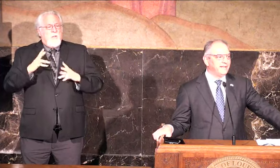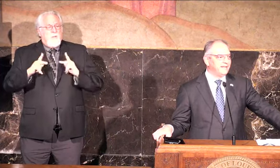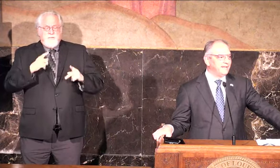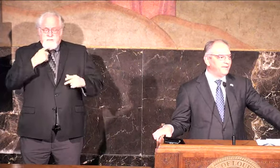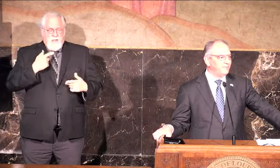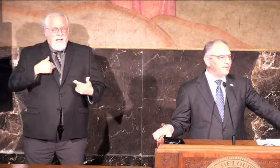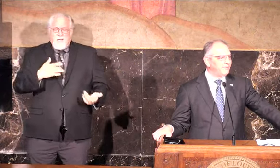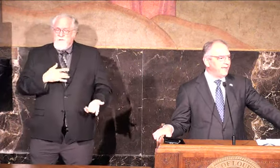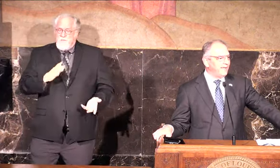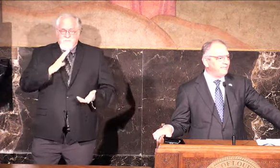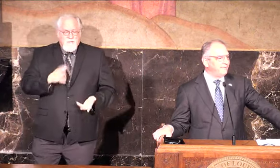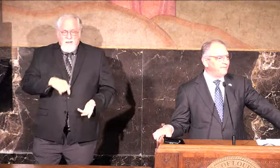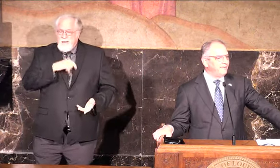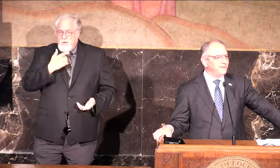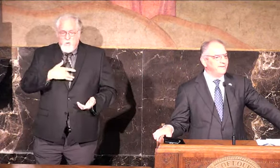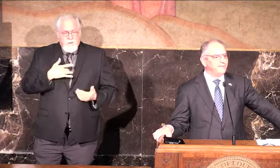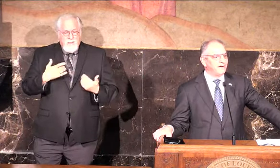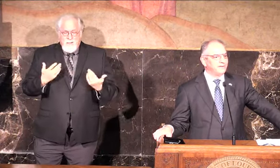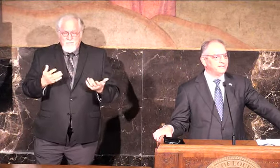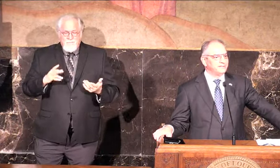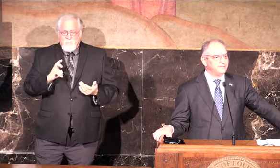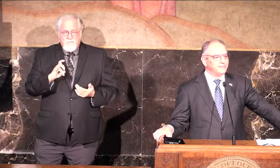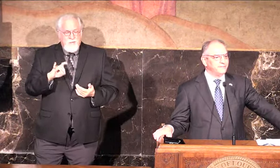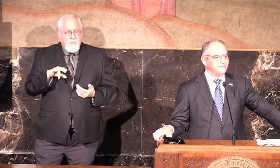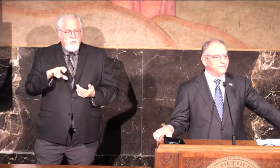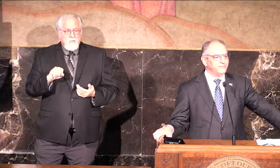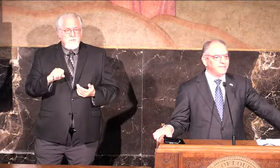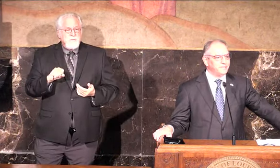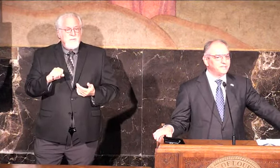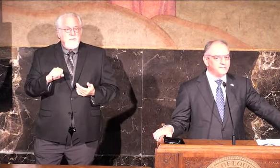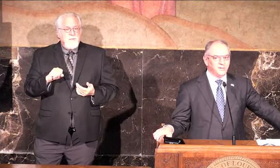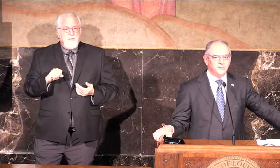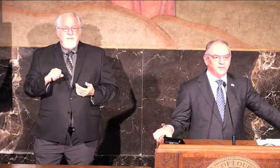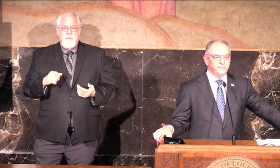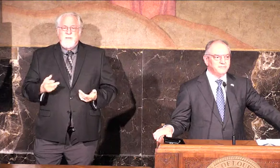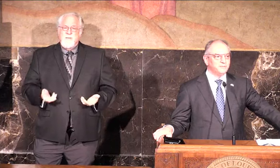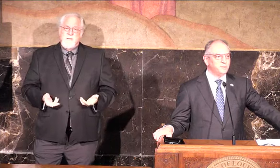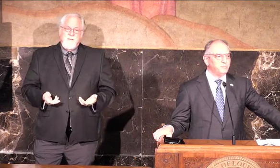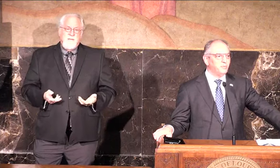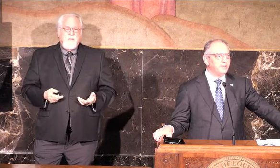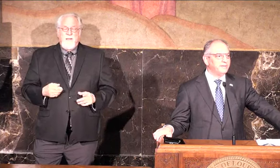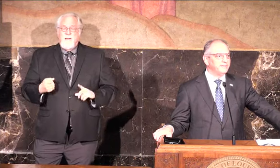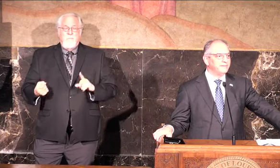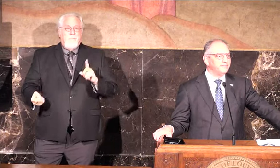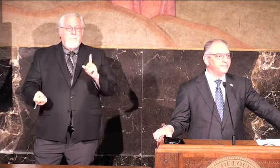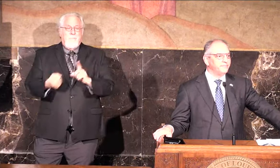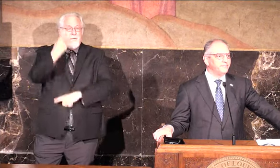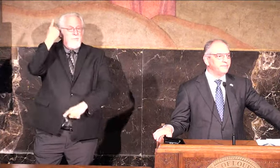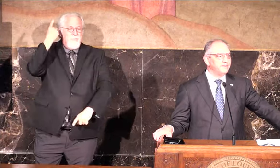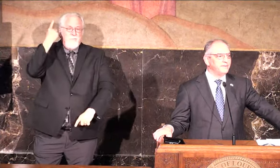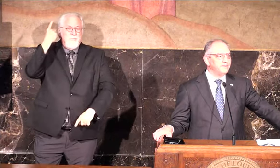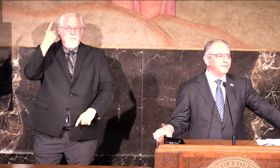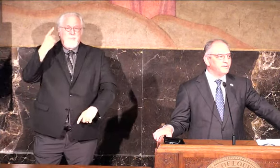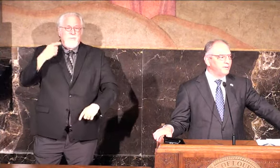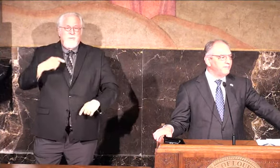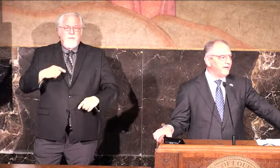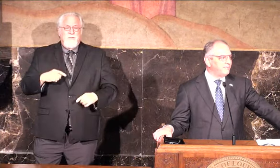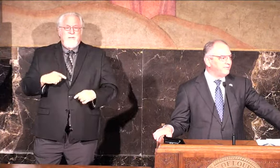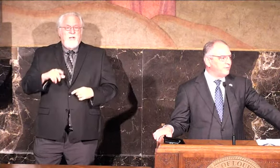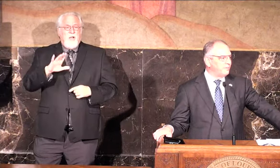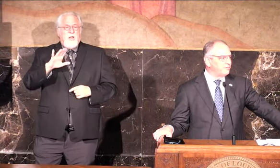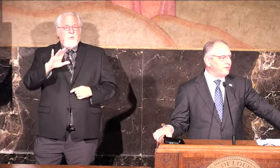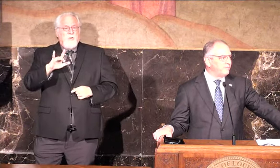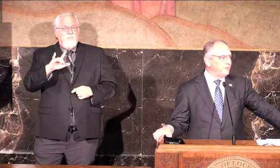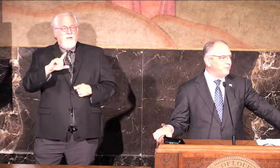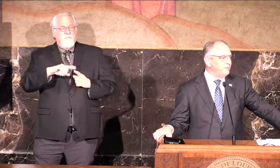fine. I don't believe I have the virus. That just totally misses the point. That